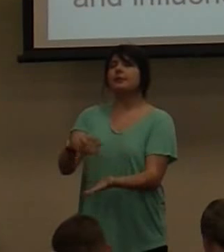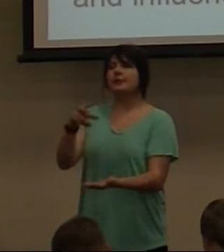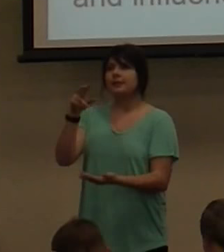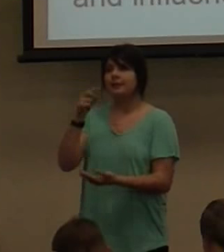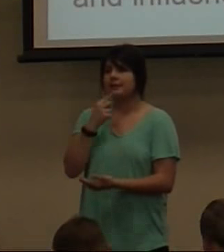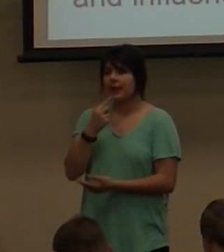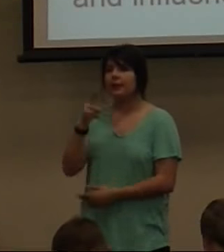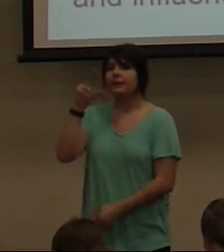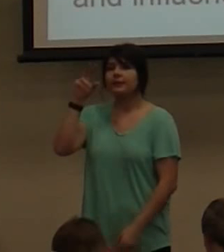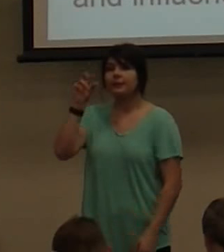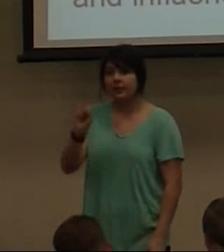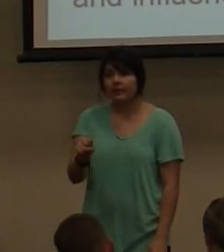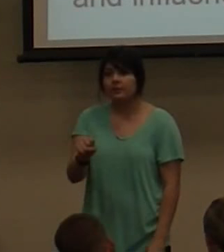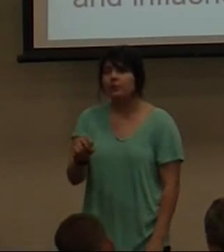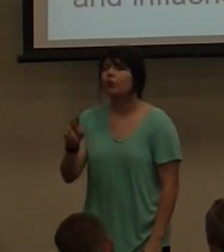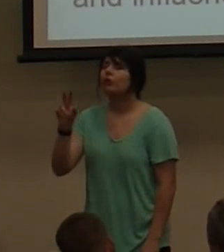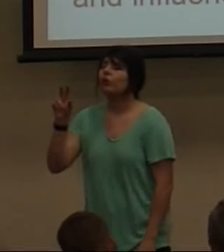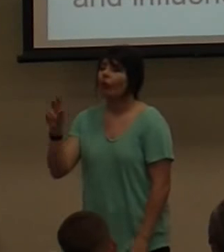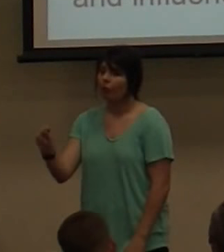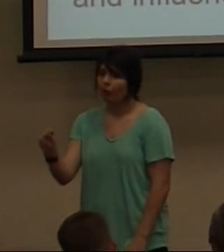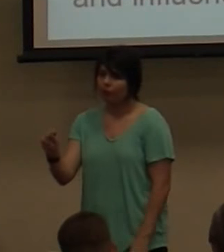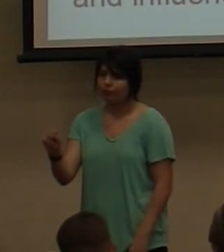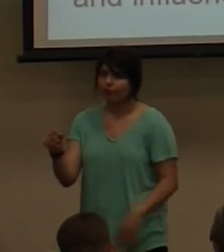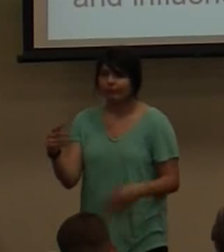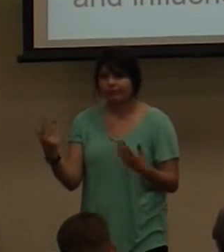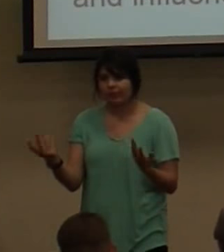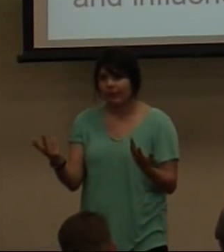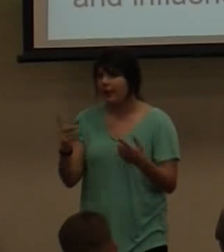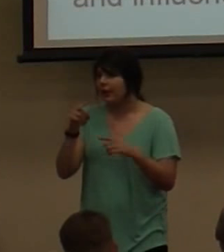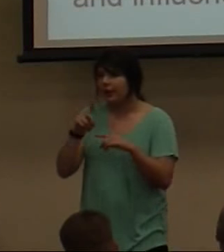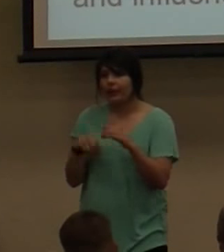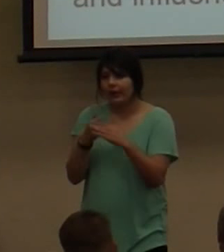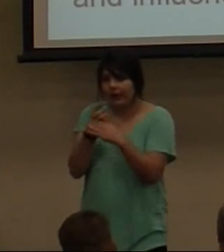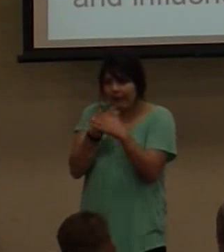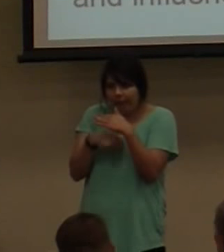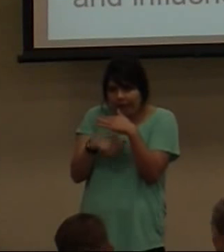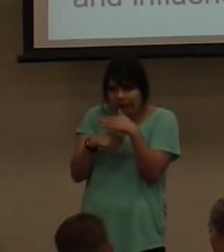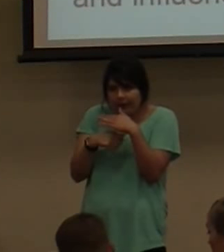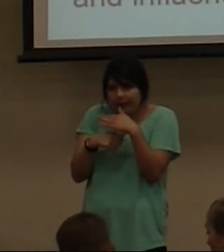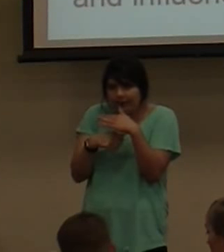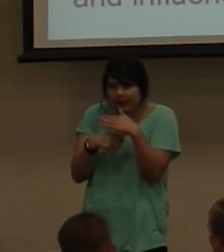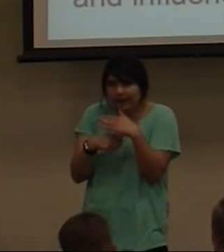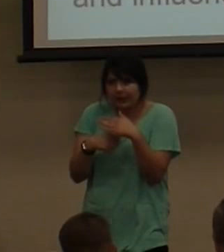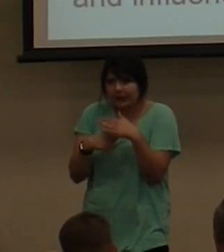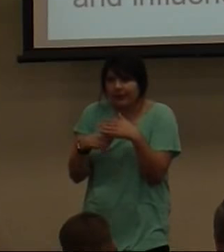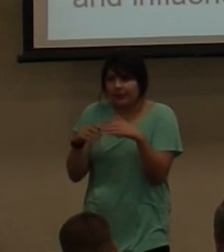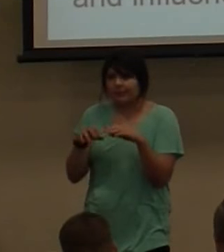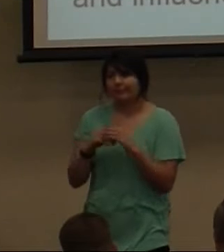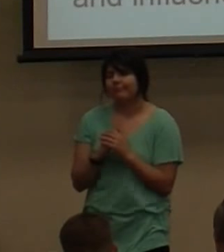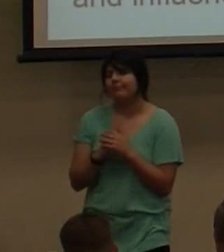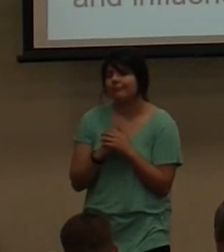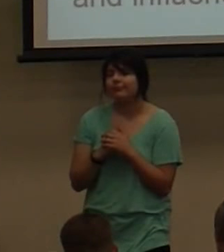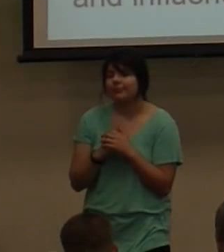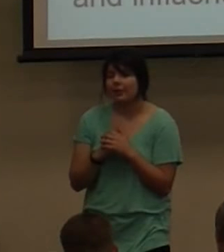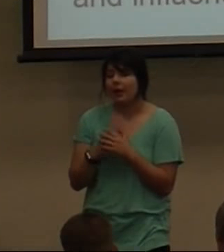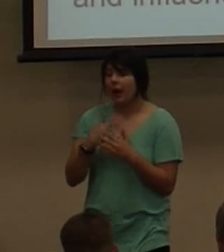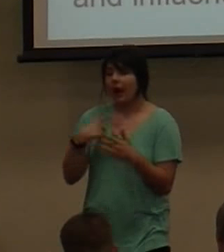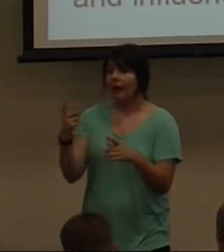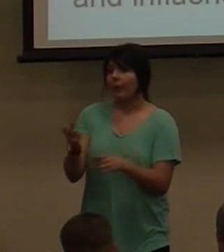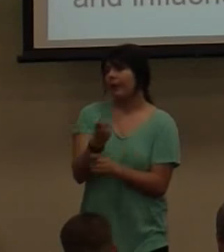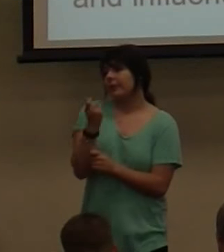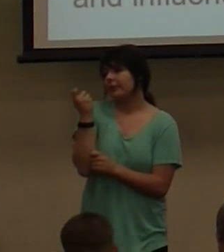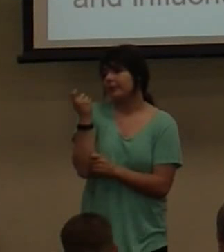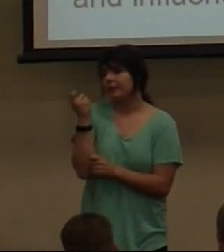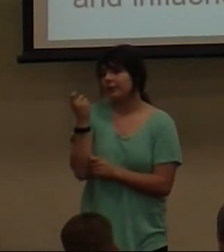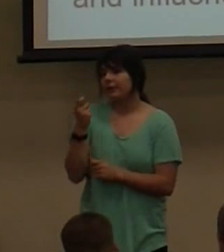no. So they couldn't hide behind anonymity. And I won.